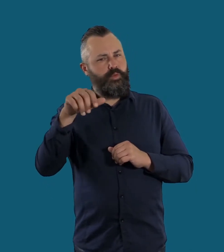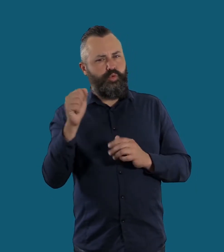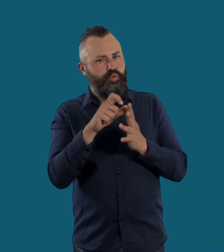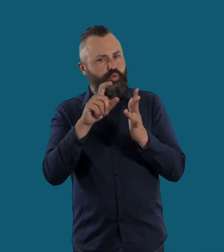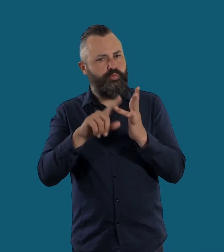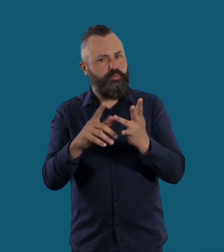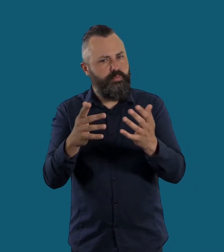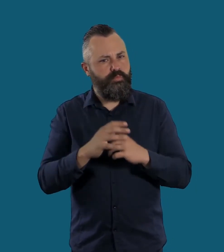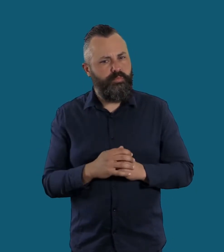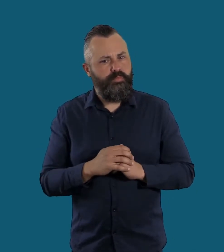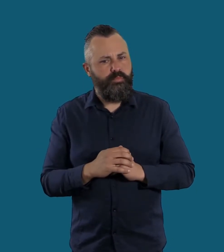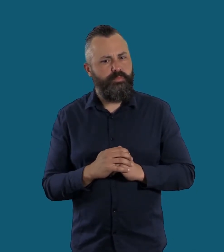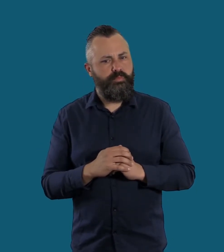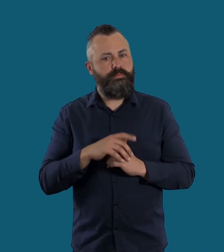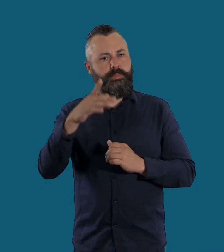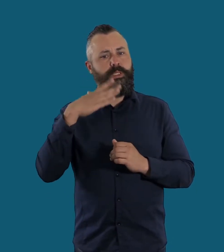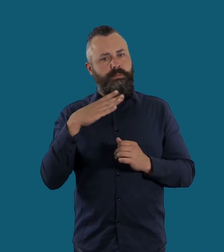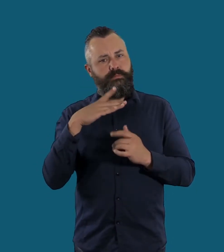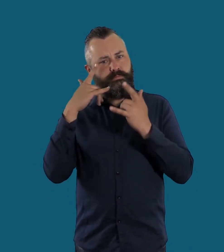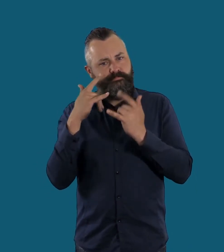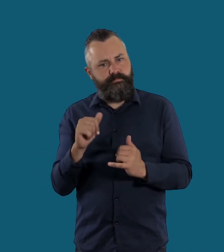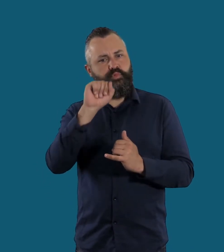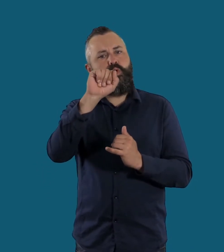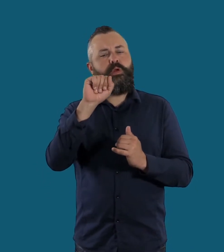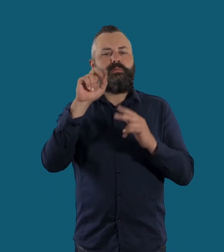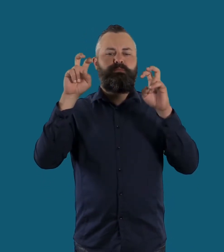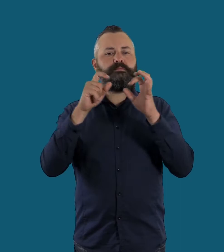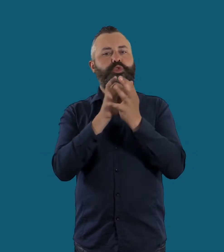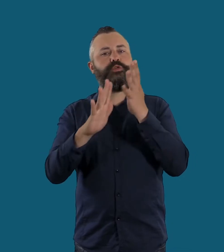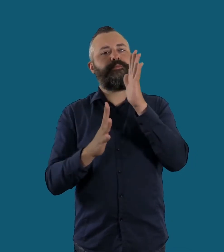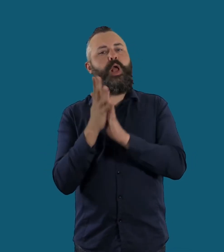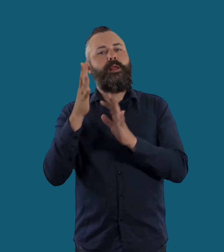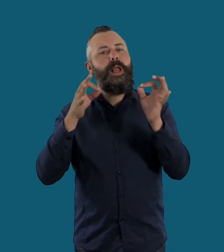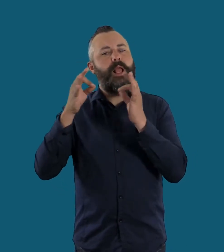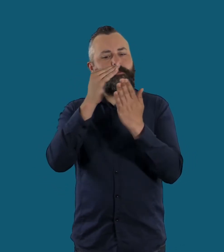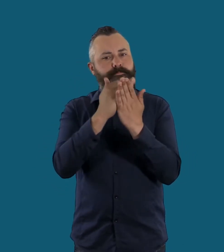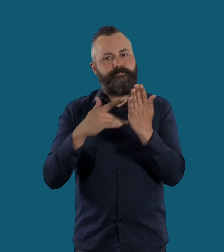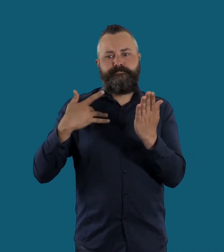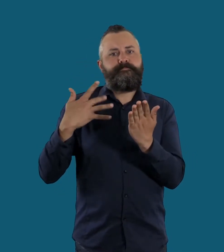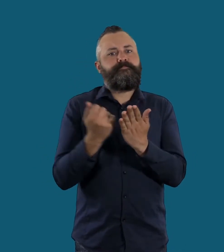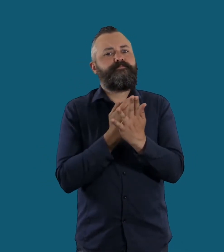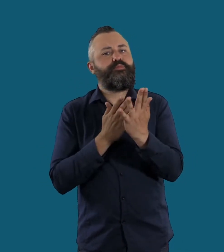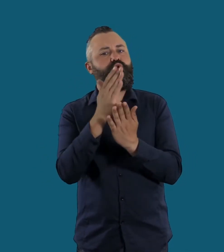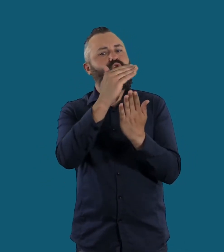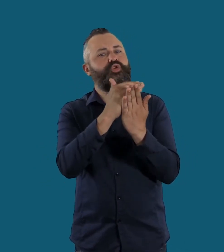What should I do in the event of the very high to low moderate fire danger rating? Check your bushfire survival